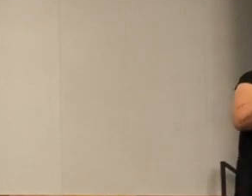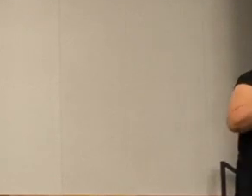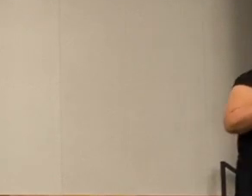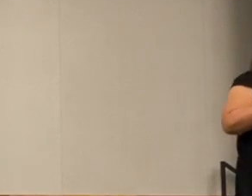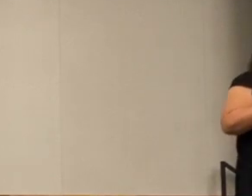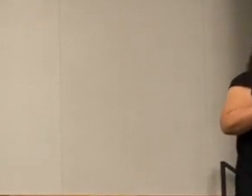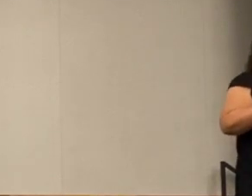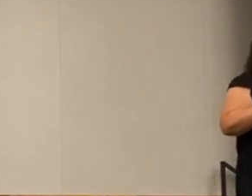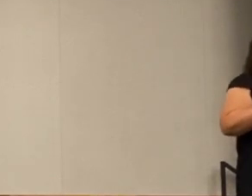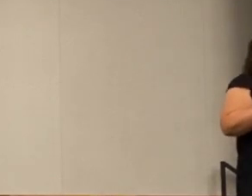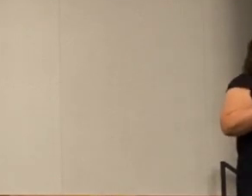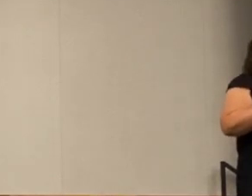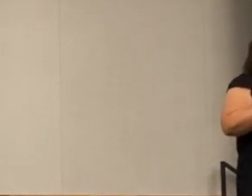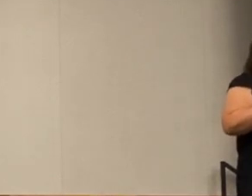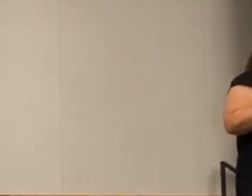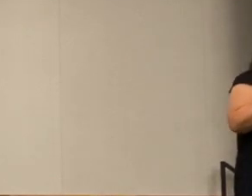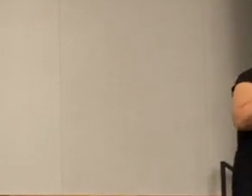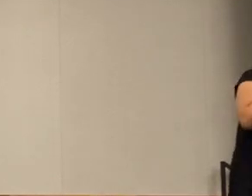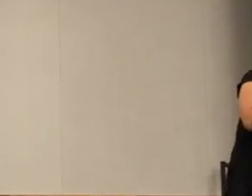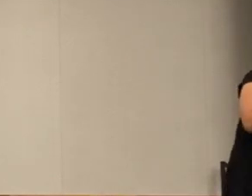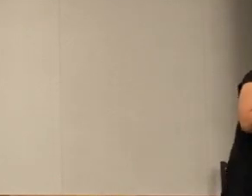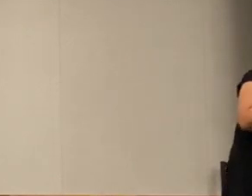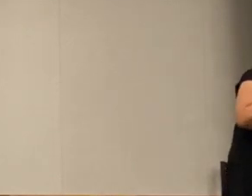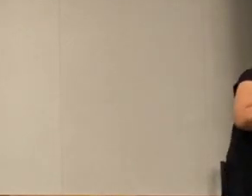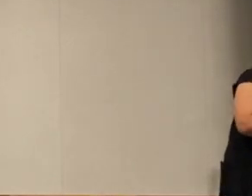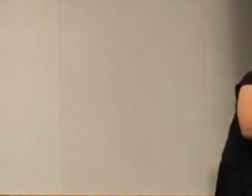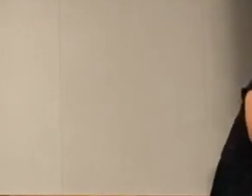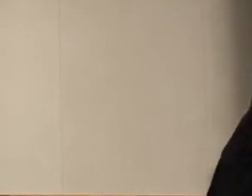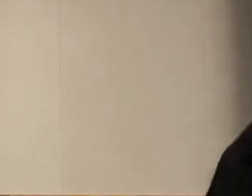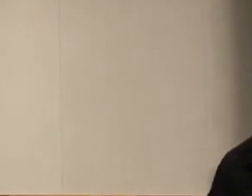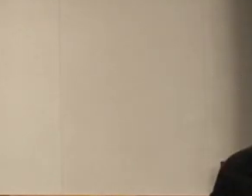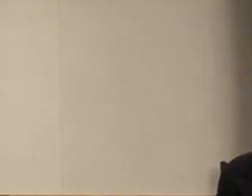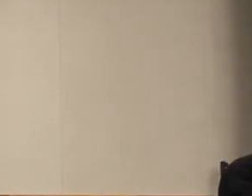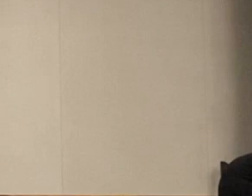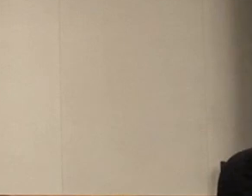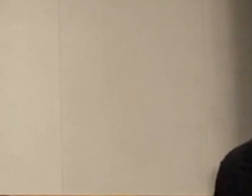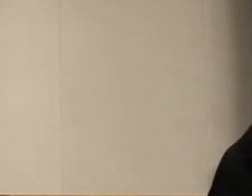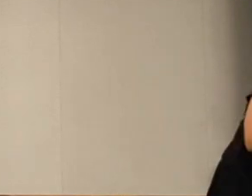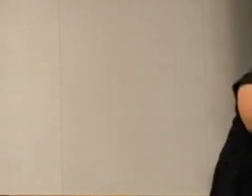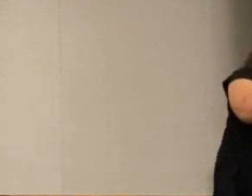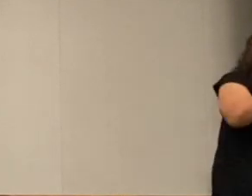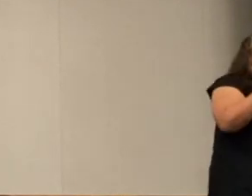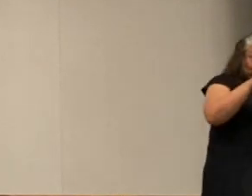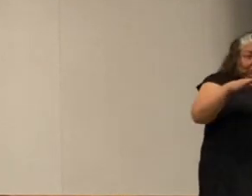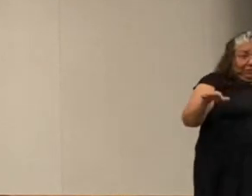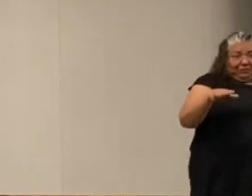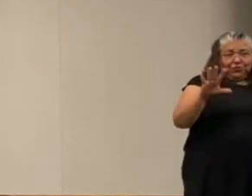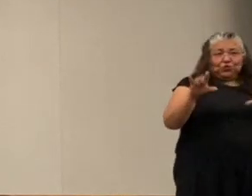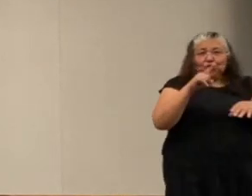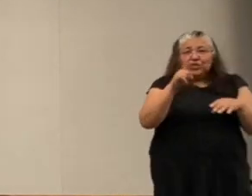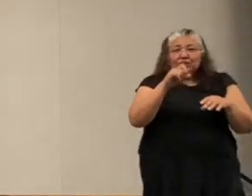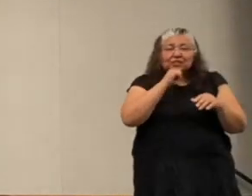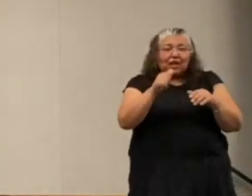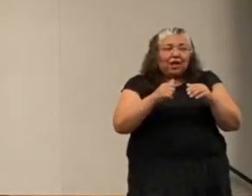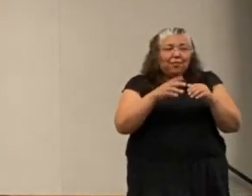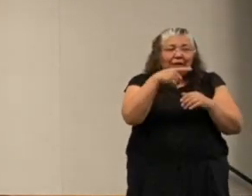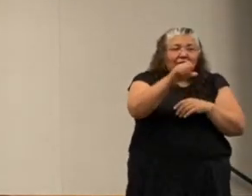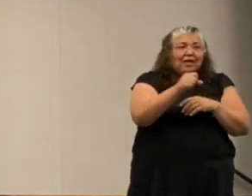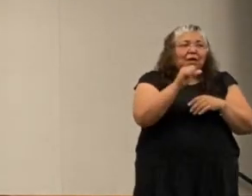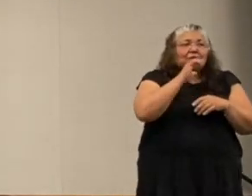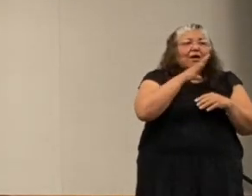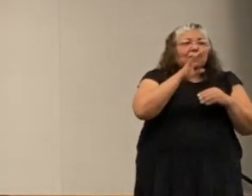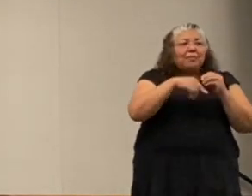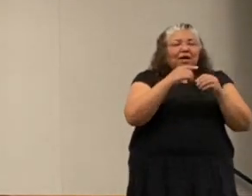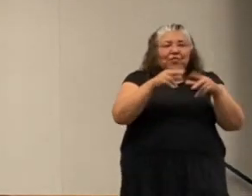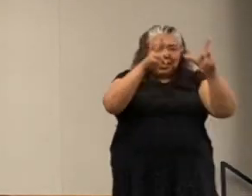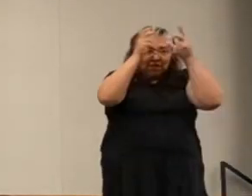that? Come on. How about you mothers over your children? You shall not pass, right? I'm not talking about the kids coming to dinner. I'm talking about